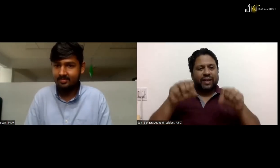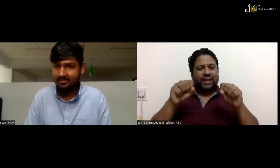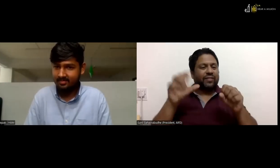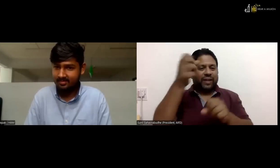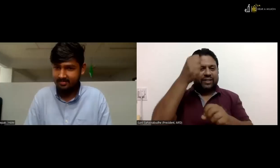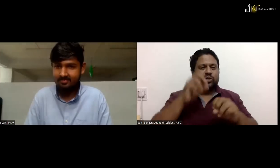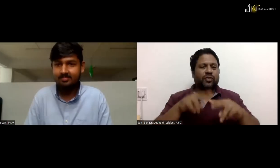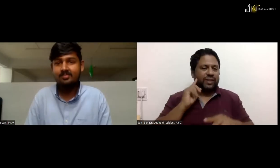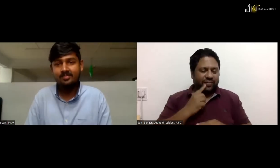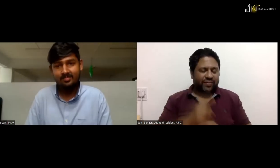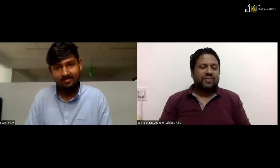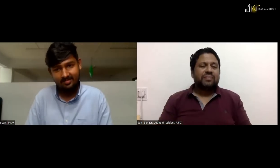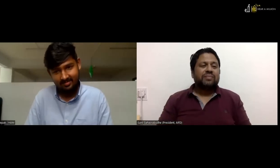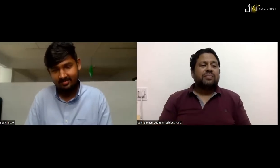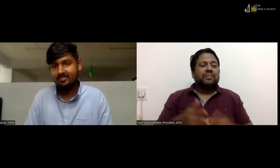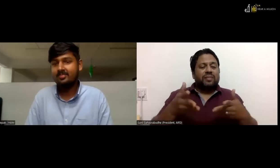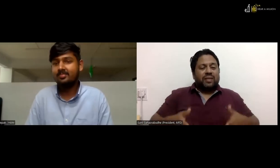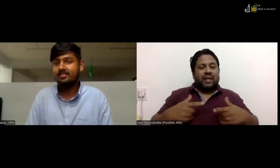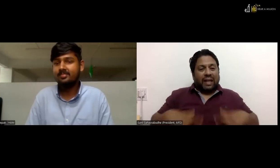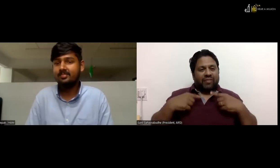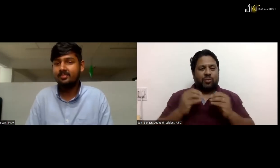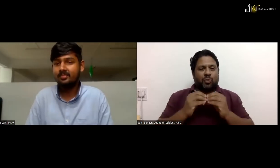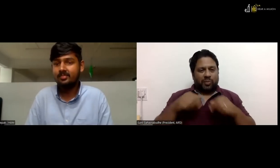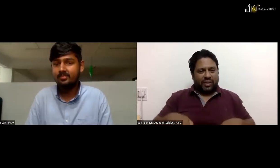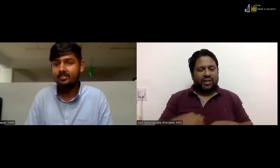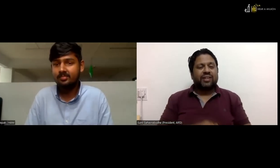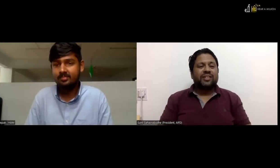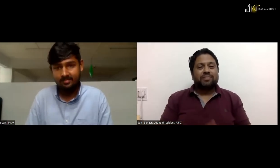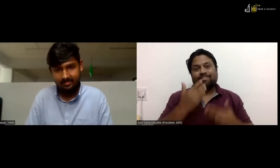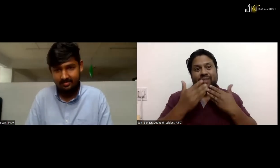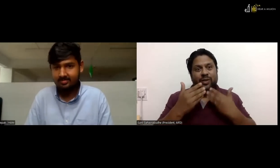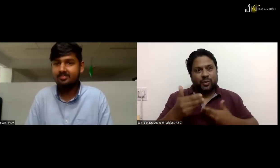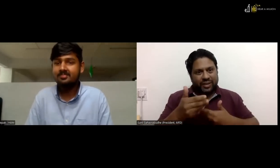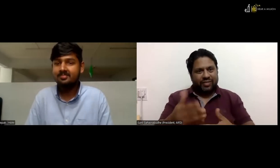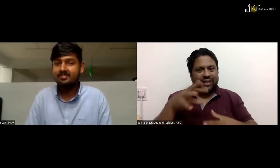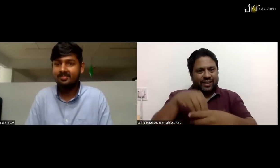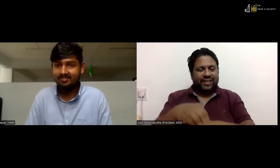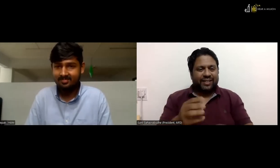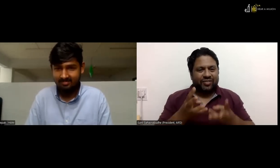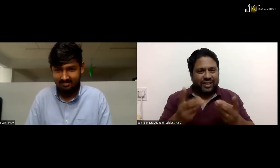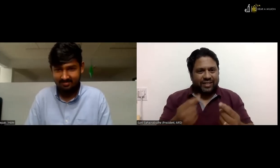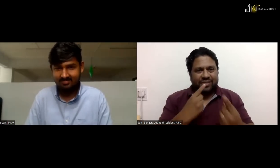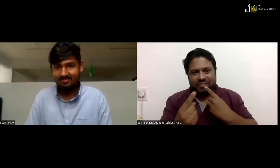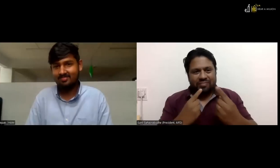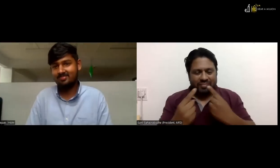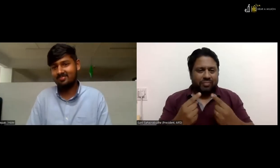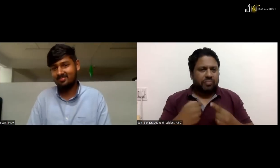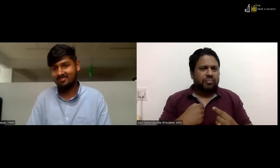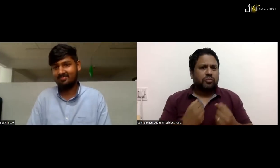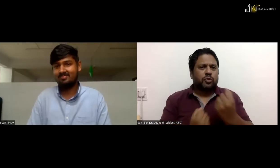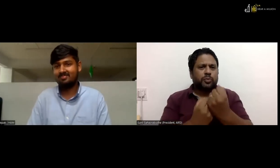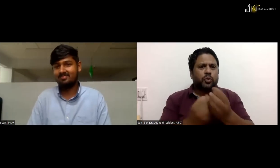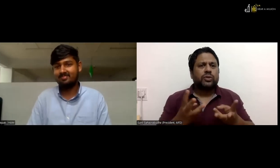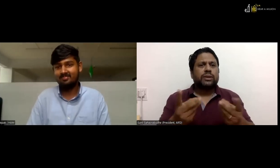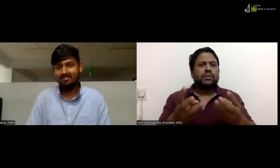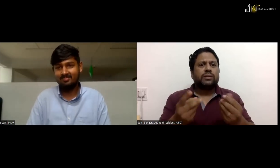the president of All India Federation of Deaf. And I'm here right now in Mumbai, and thank you